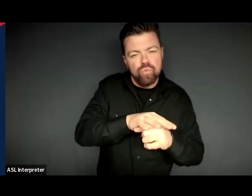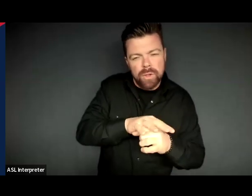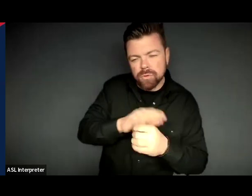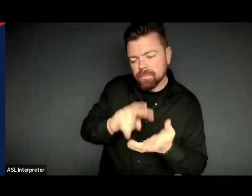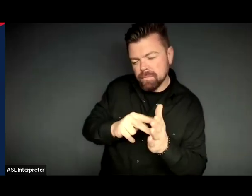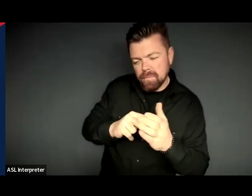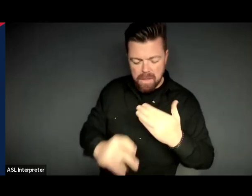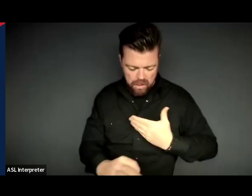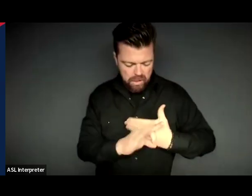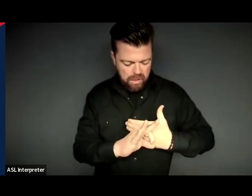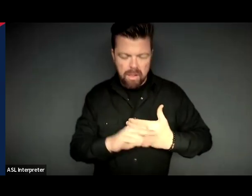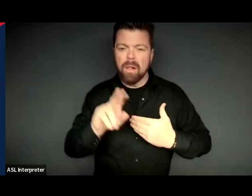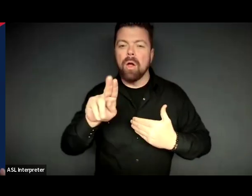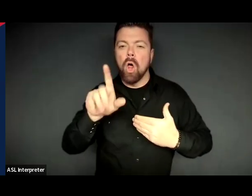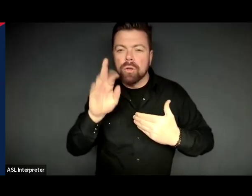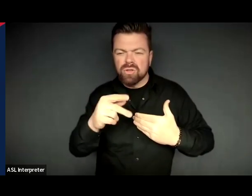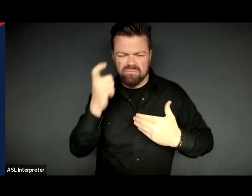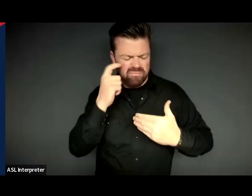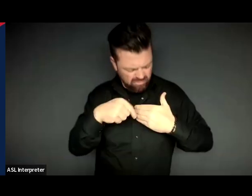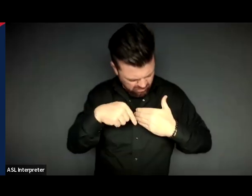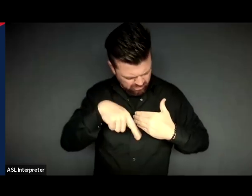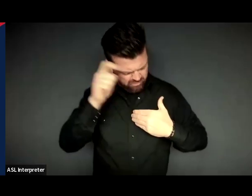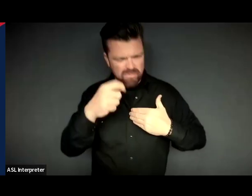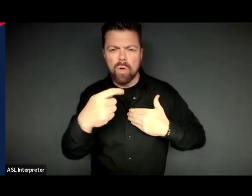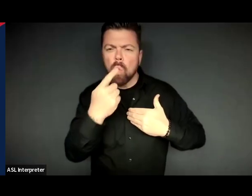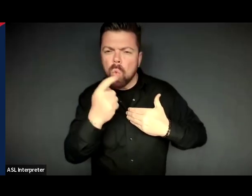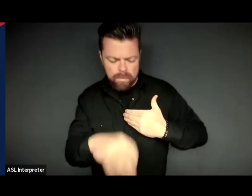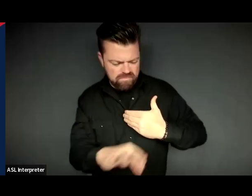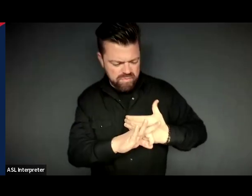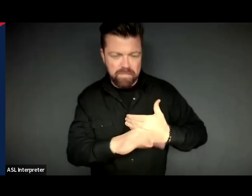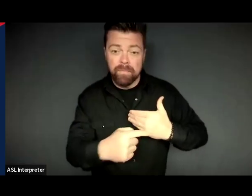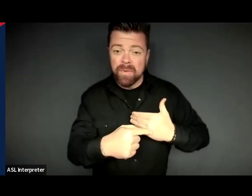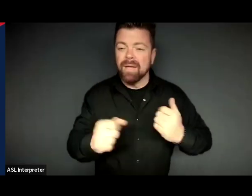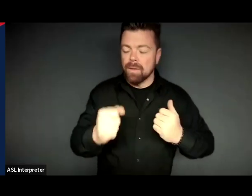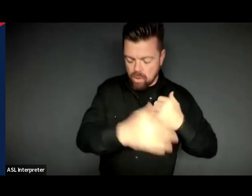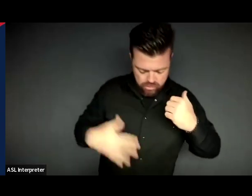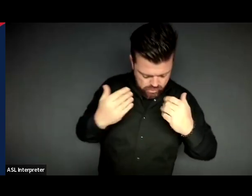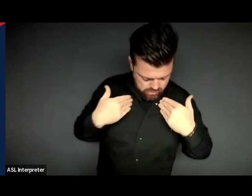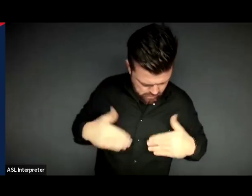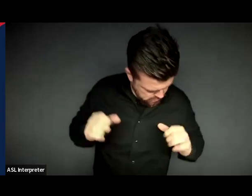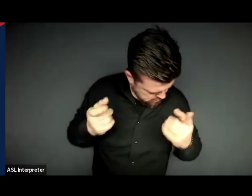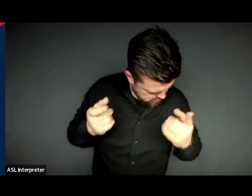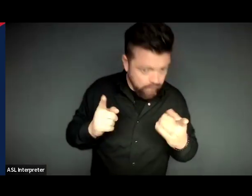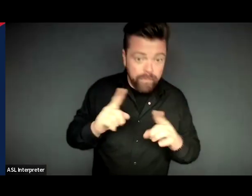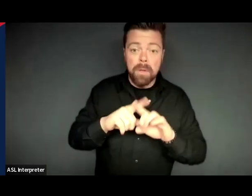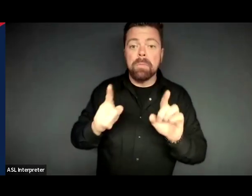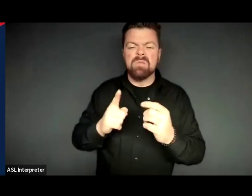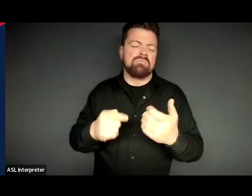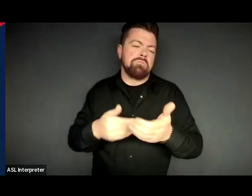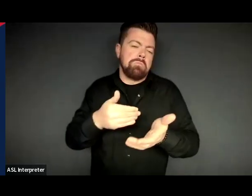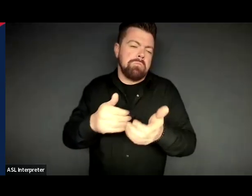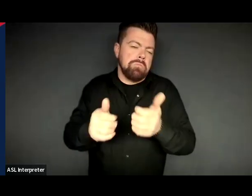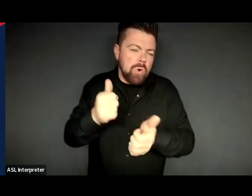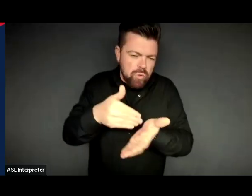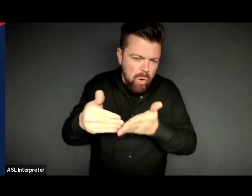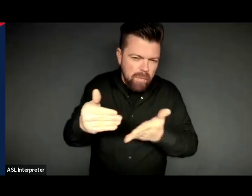there. So you can get them all over the body. Mostly they appear in bony prominences. And we have this wonderful